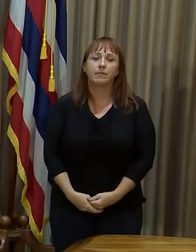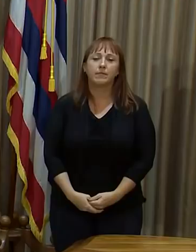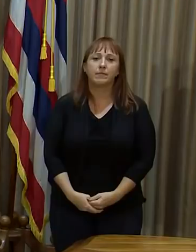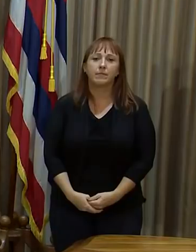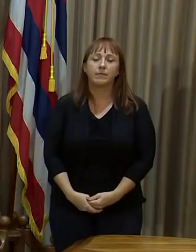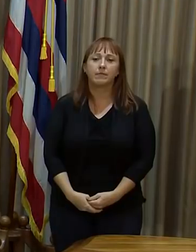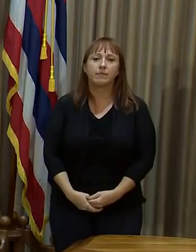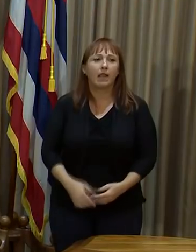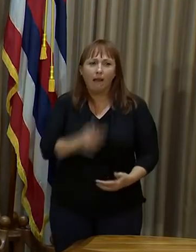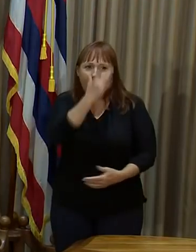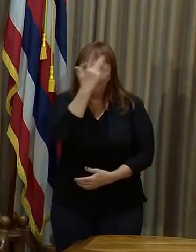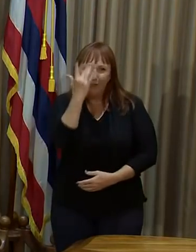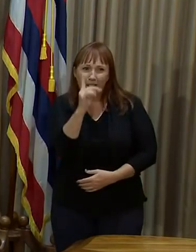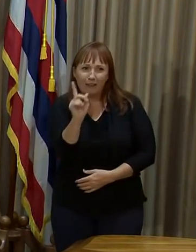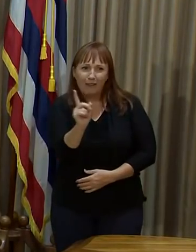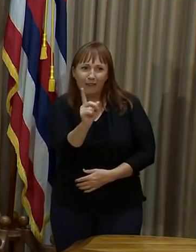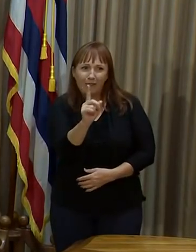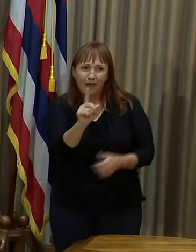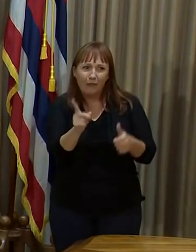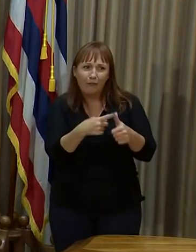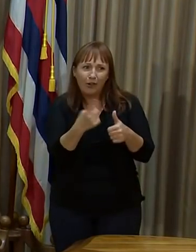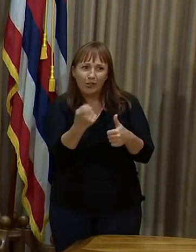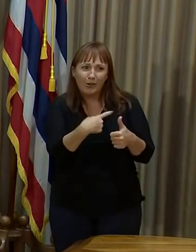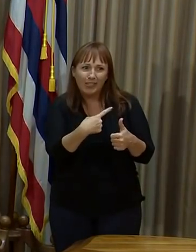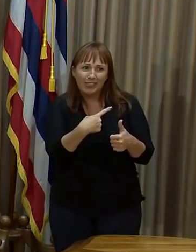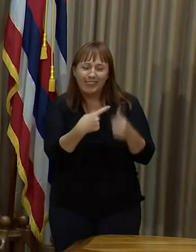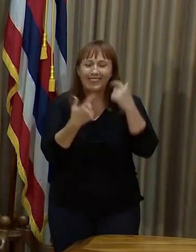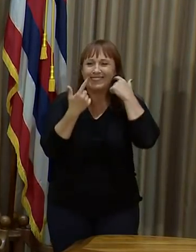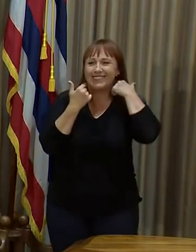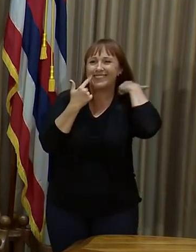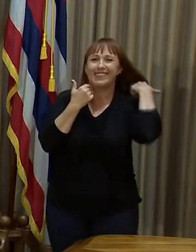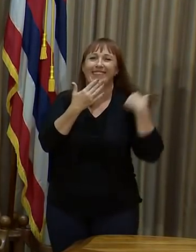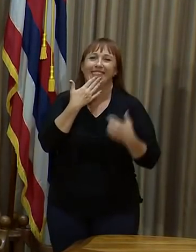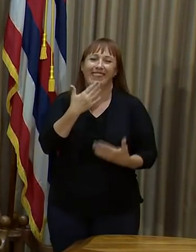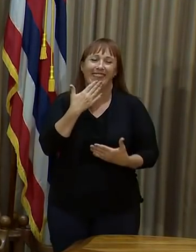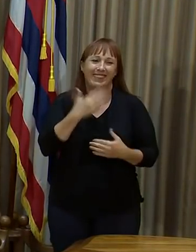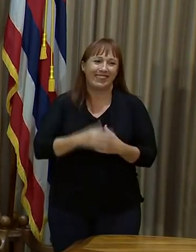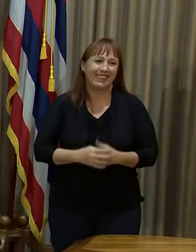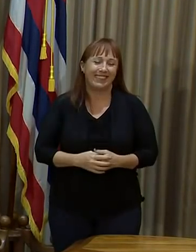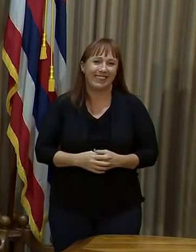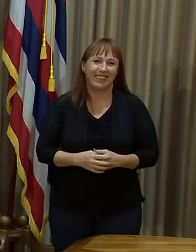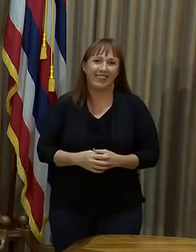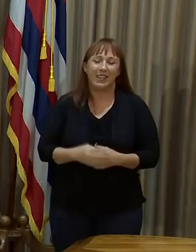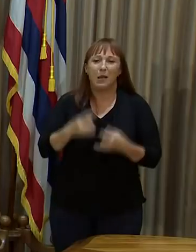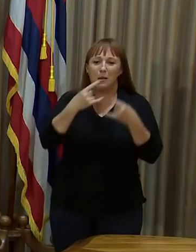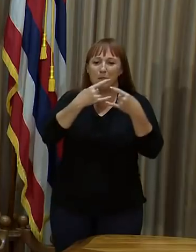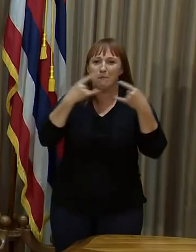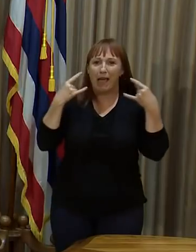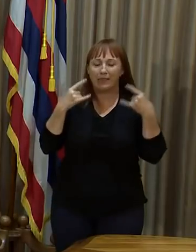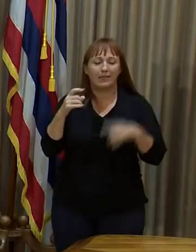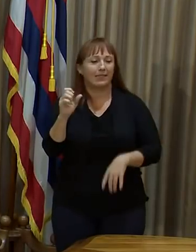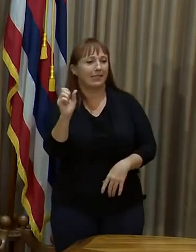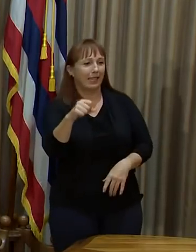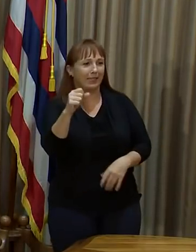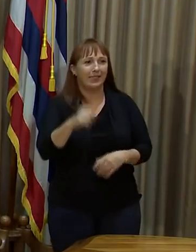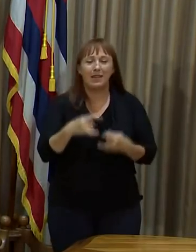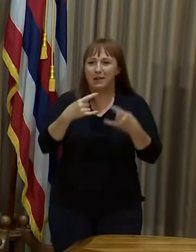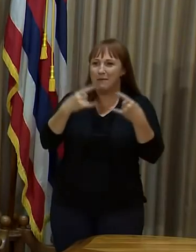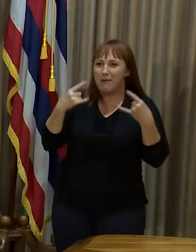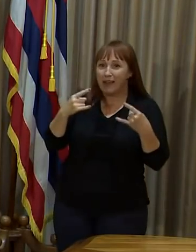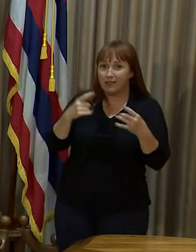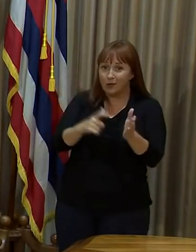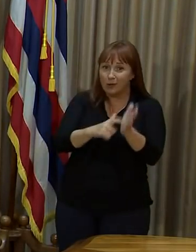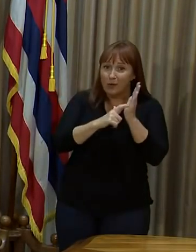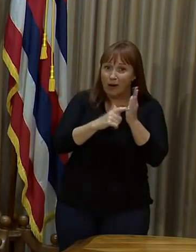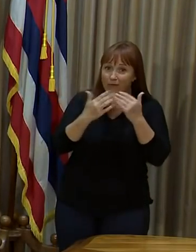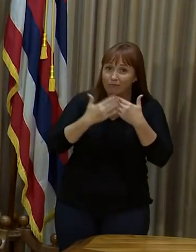Certainly. I forgot the first question again, Stuart. Yes, thanks, Governor. Yes, masks. Yes, Are masks. people going to be required to